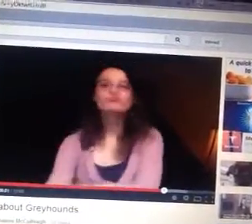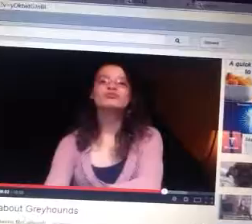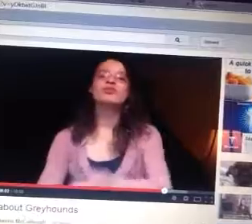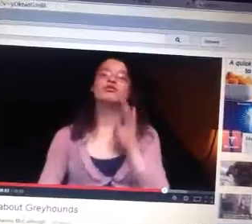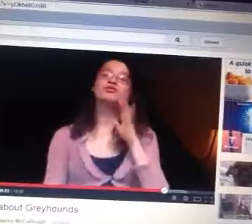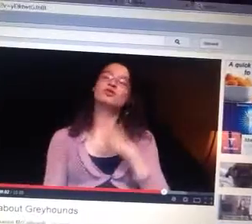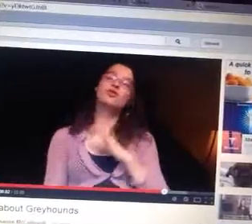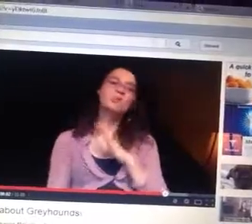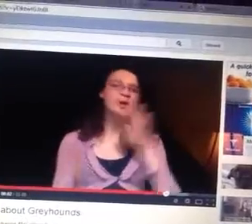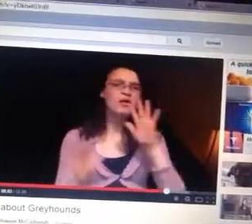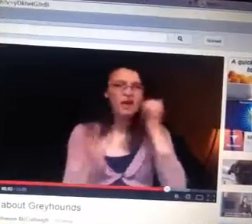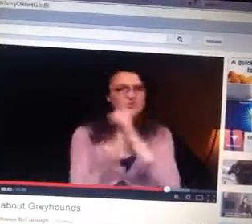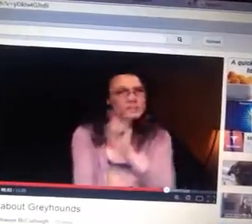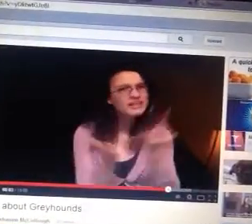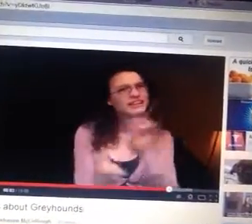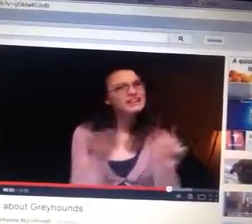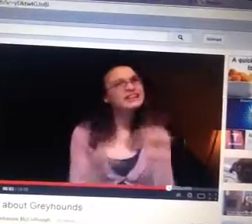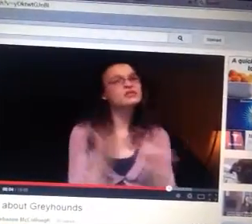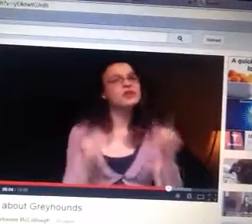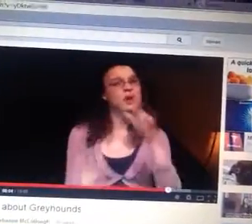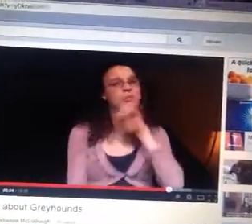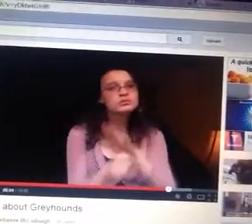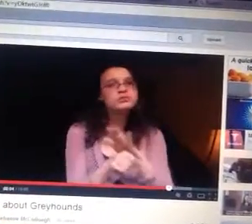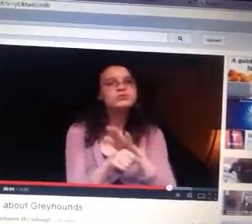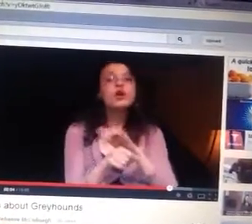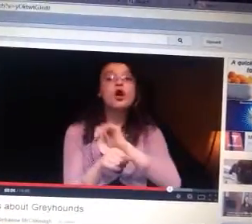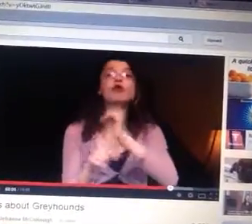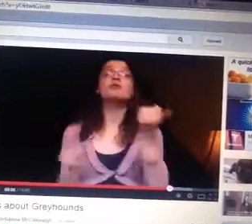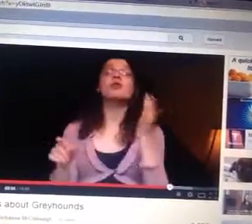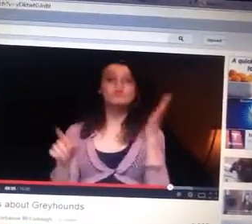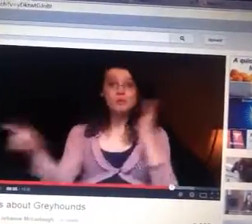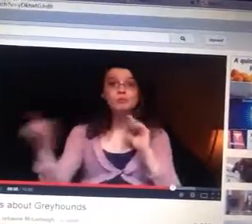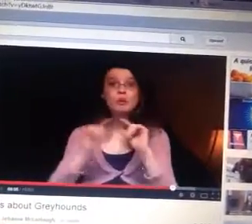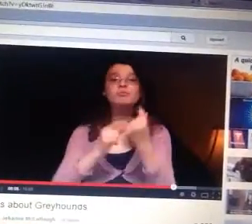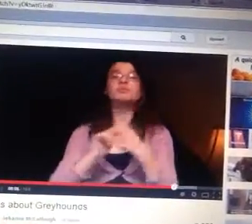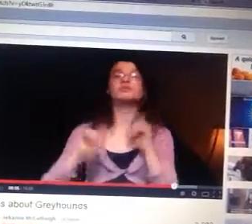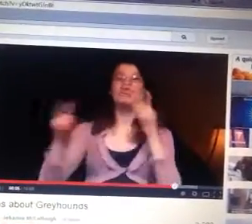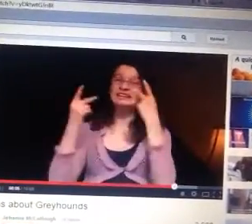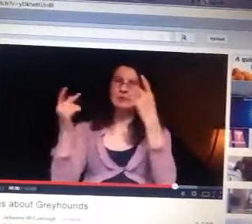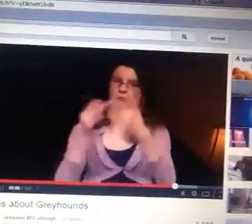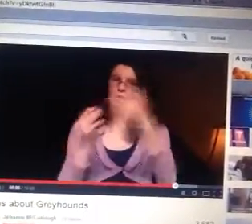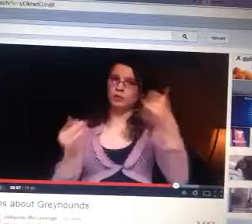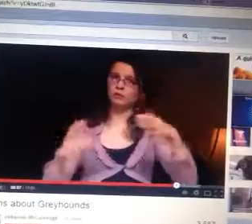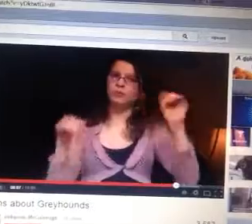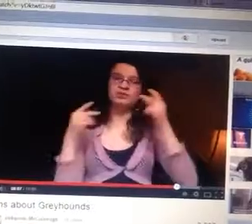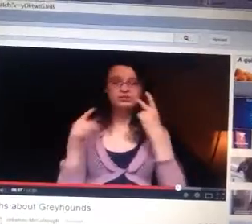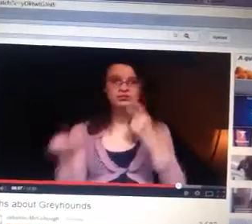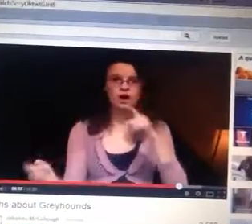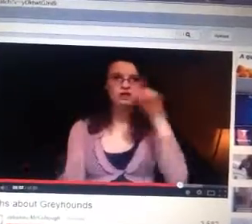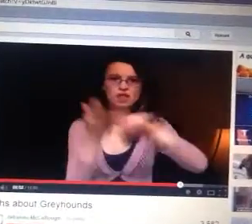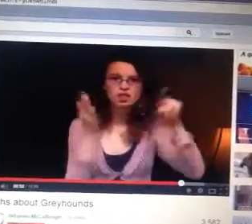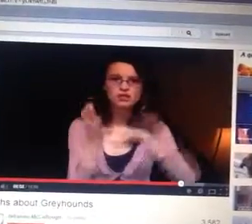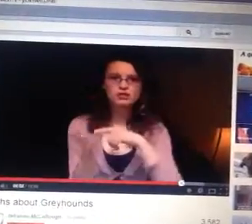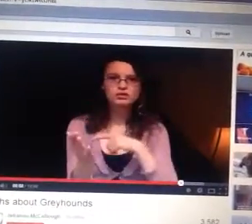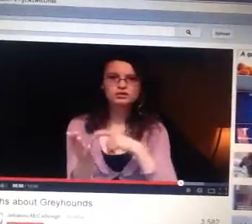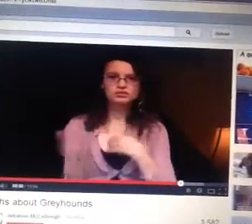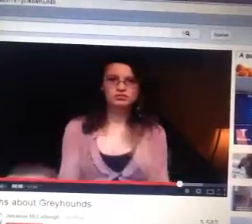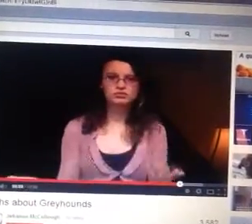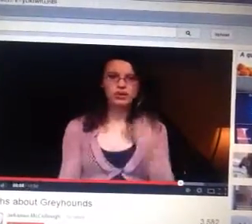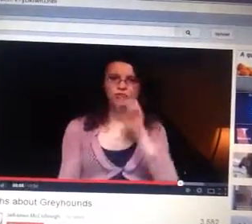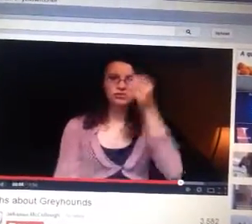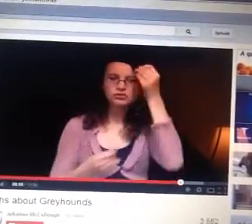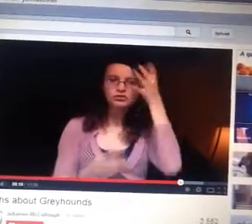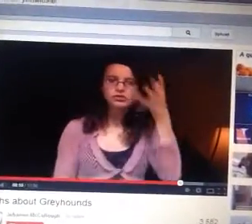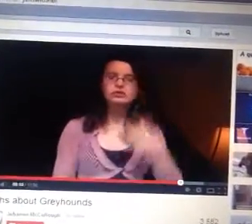adoption with their greyhounds. And you bring the greyhounds with you, and they also got to socialize with other greyhounds.